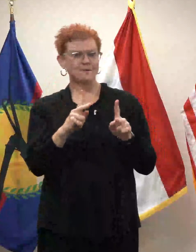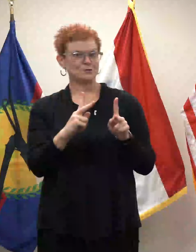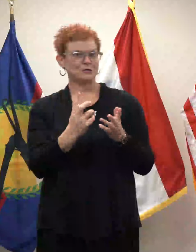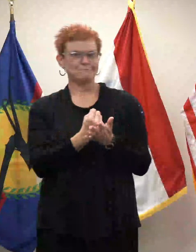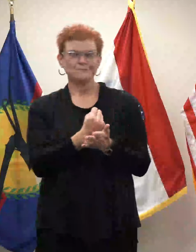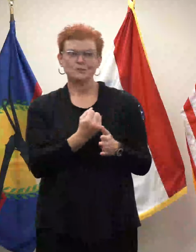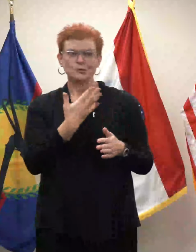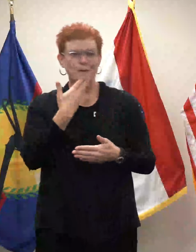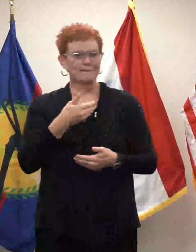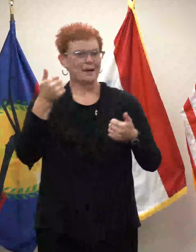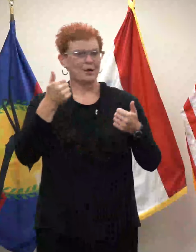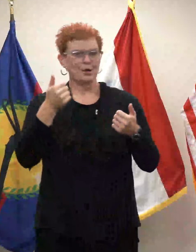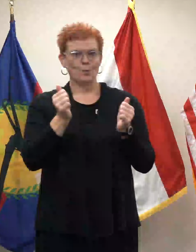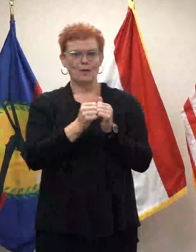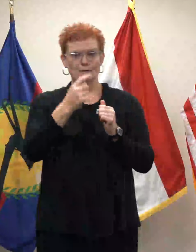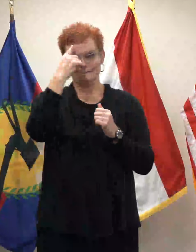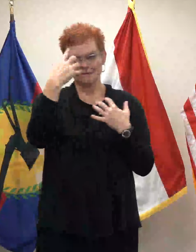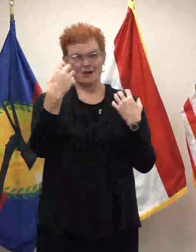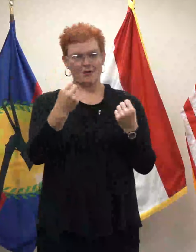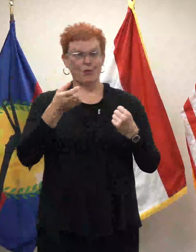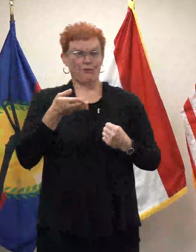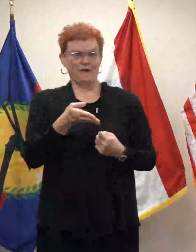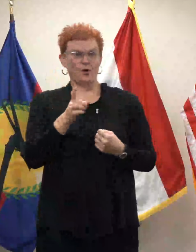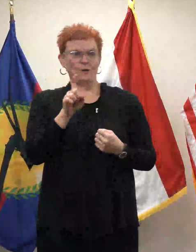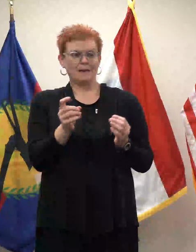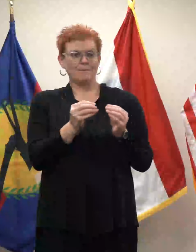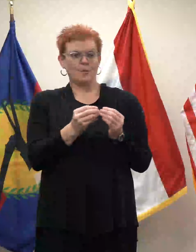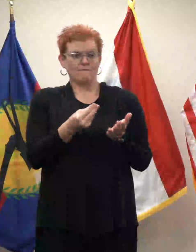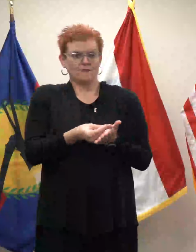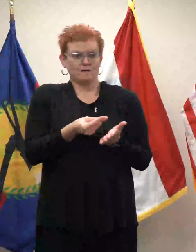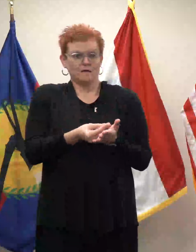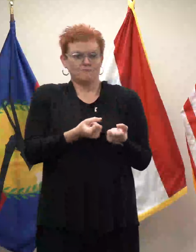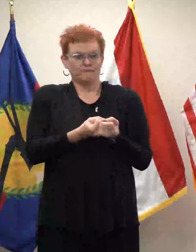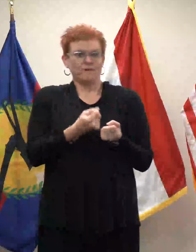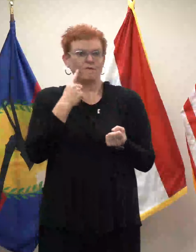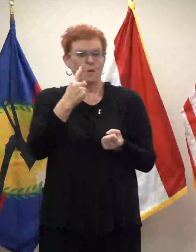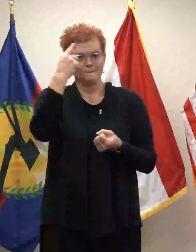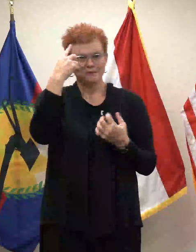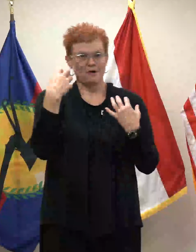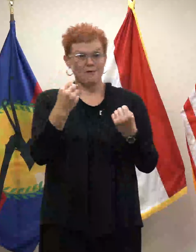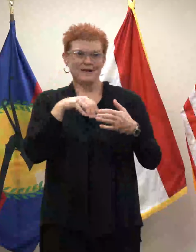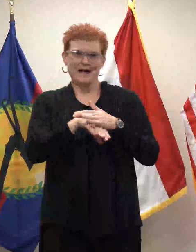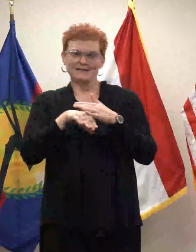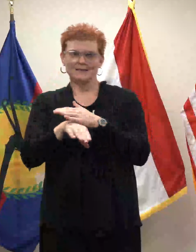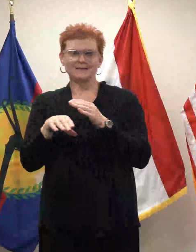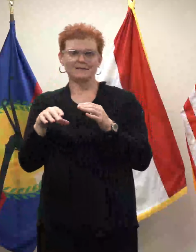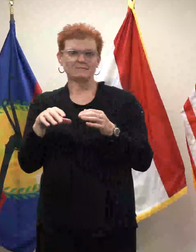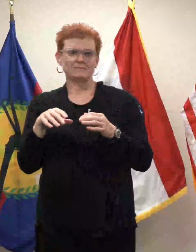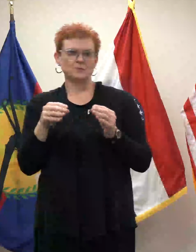opportunities to do better around mental health in our community are there. We need more funding for mental health, and we need access to services that we have in our